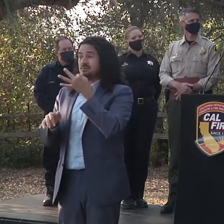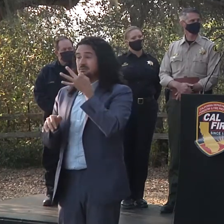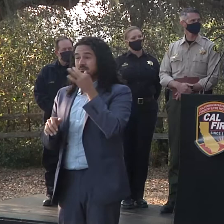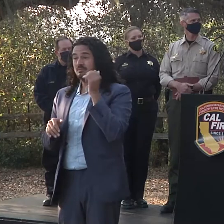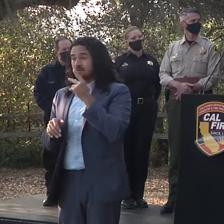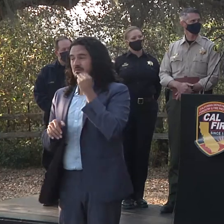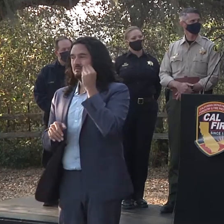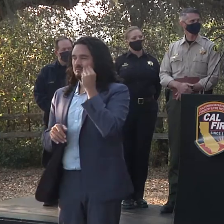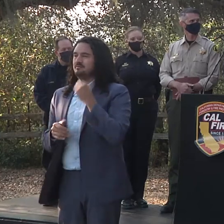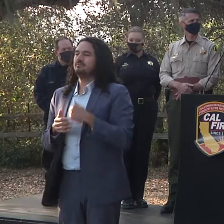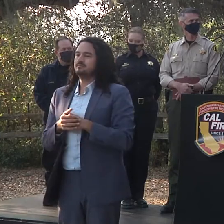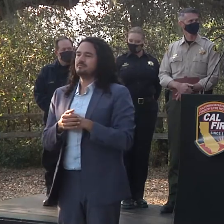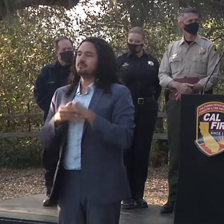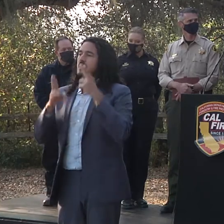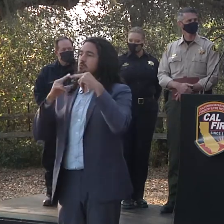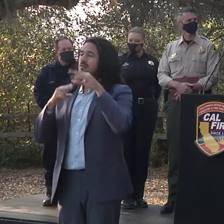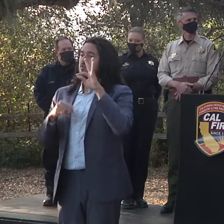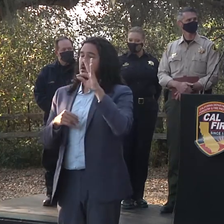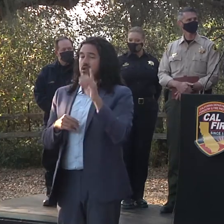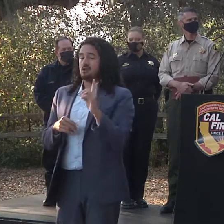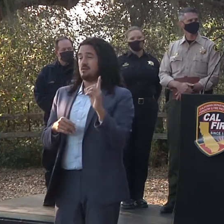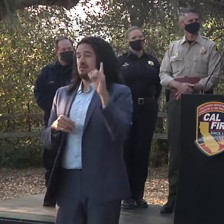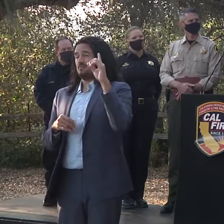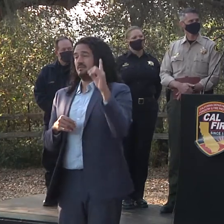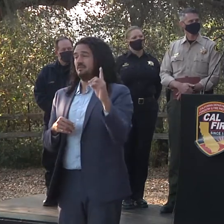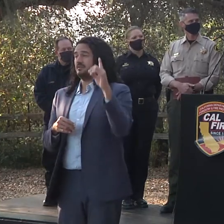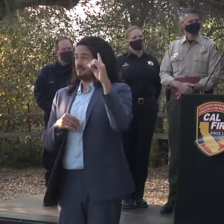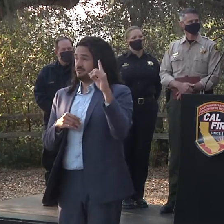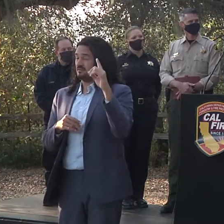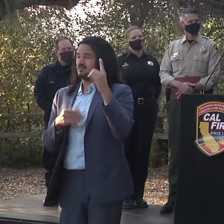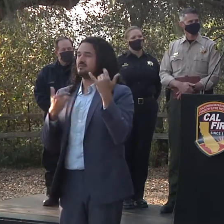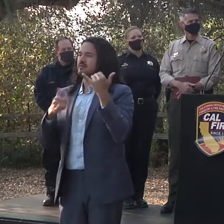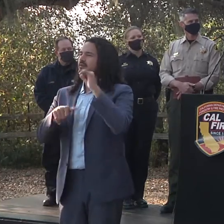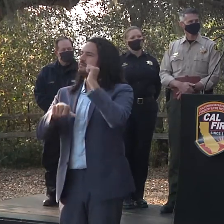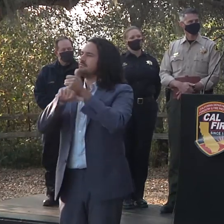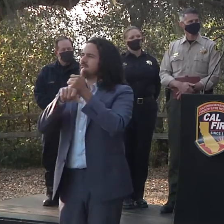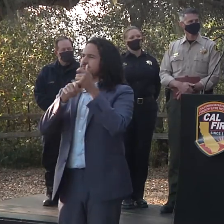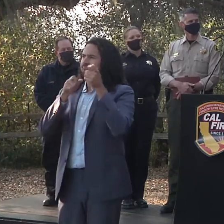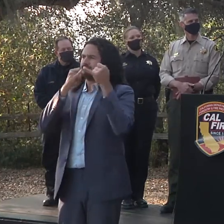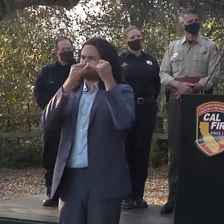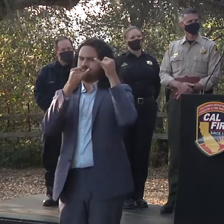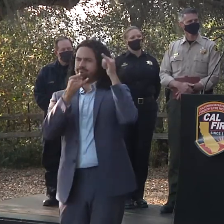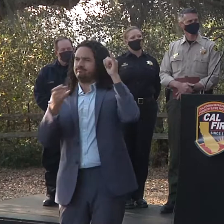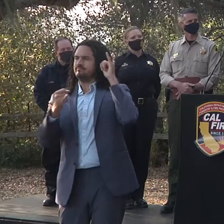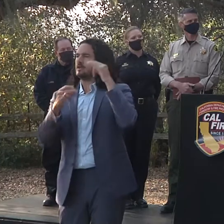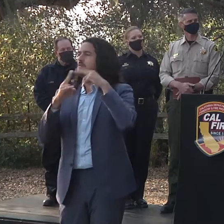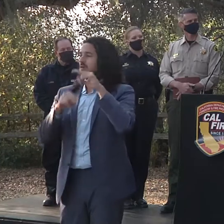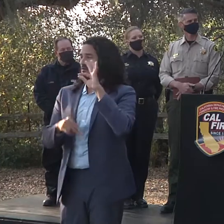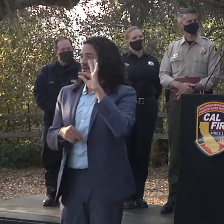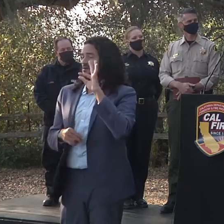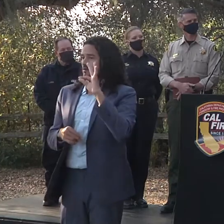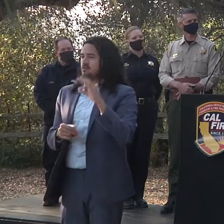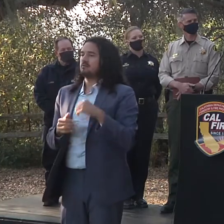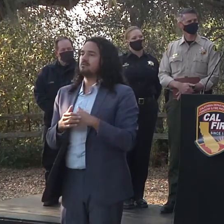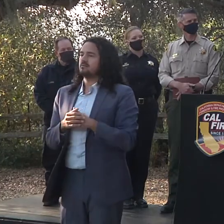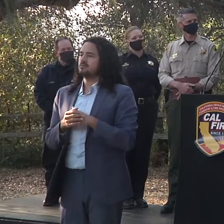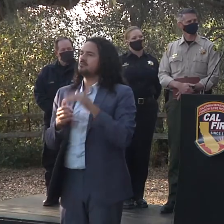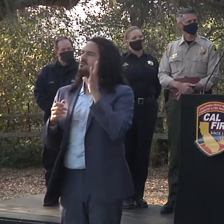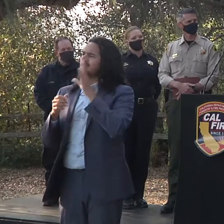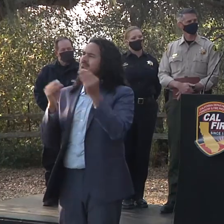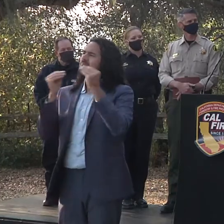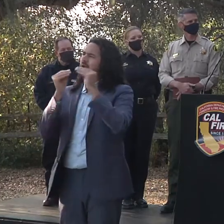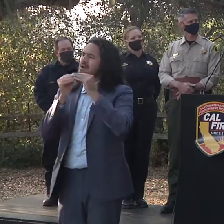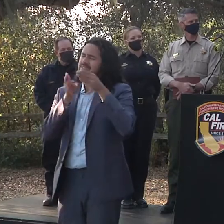up the Highway 9 corridor, continuing to establish those control lines up along Highway 9. That's going to render that more safe.